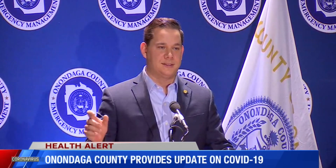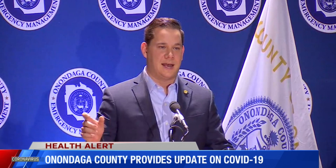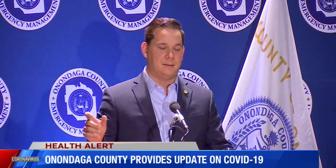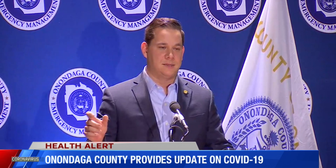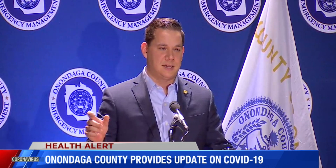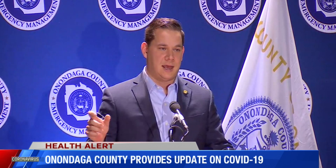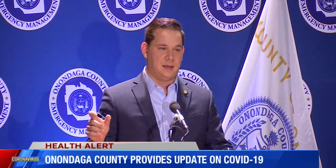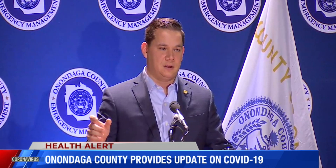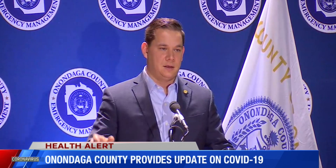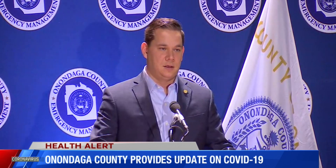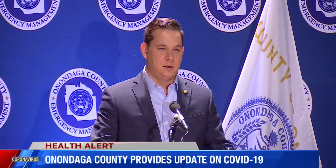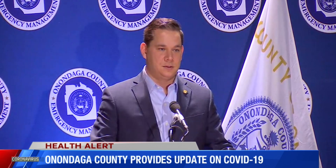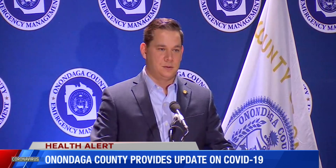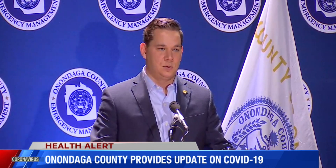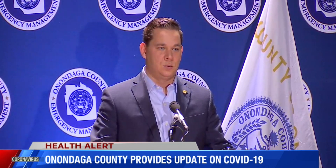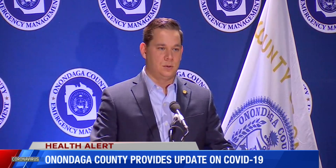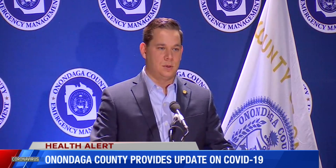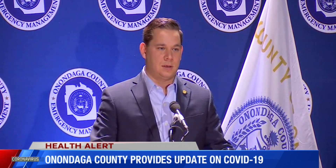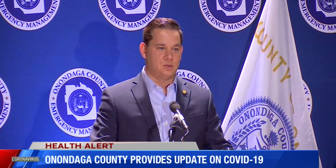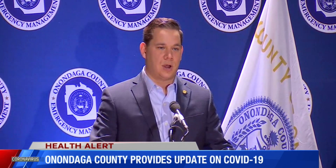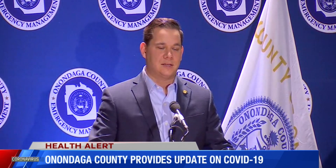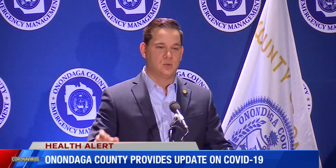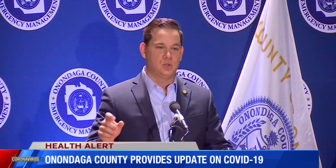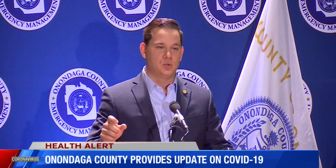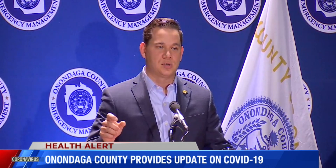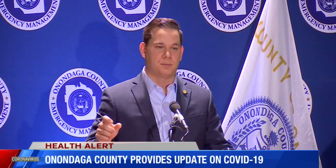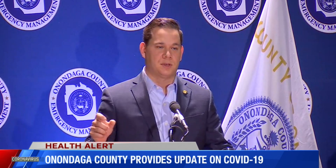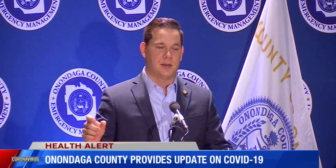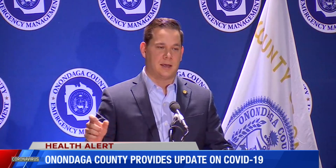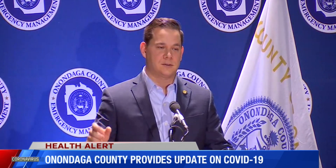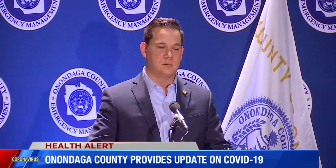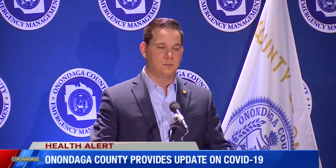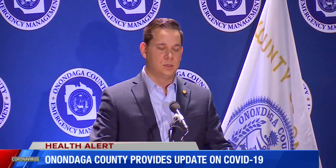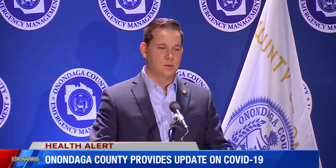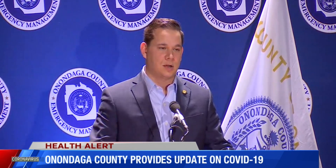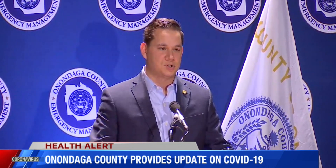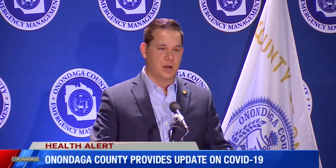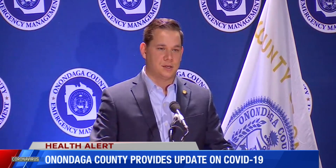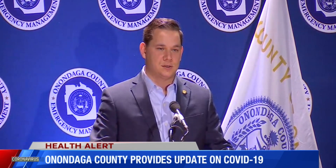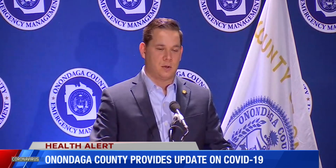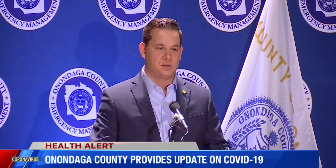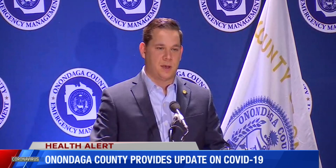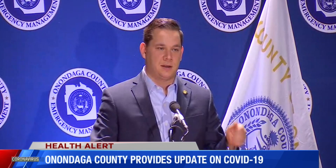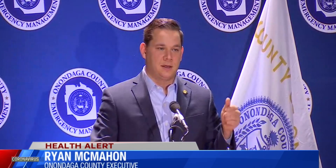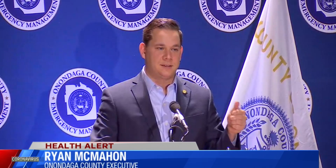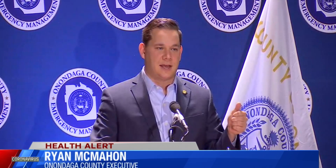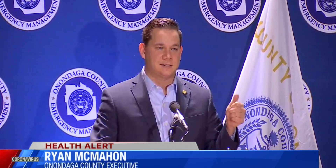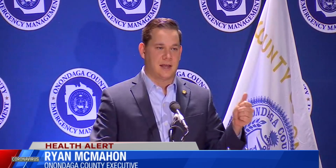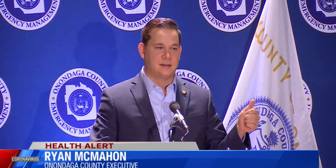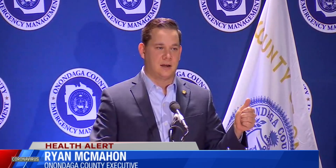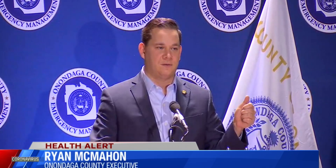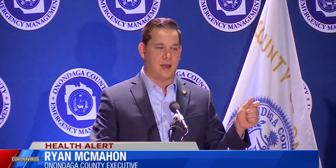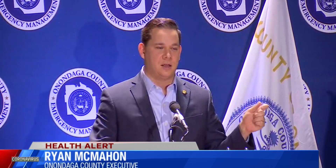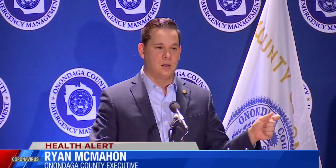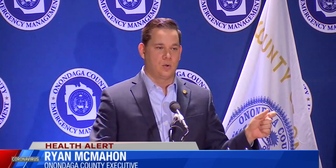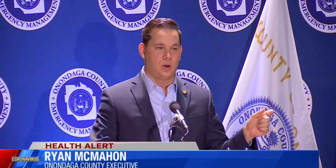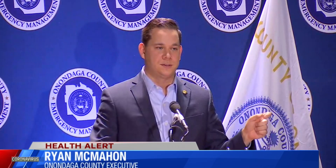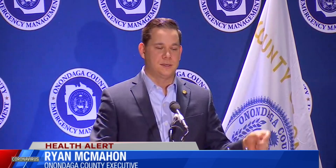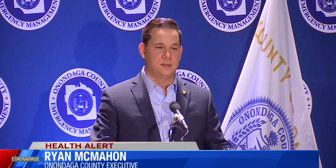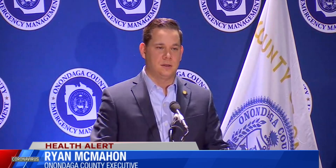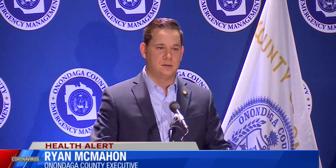this point in time today to try to do something next. So our strategy has always been test,